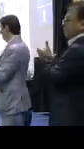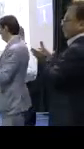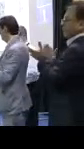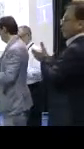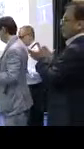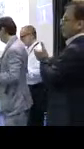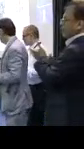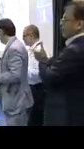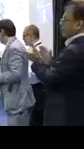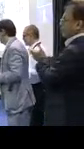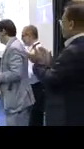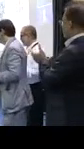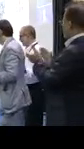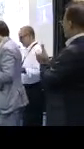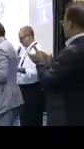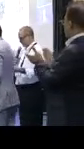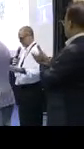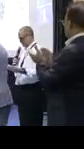applause.